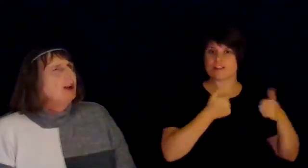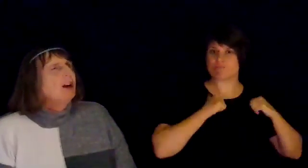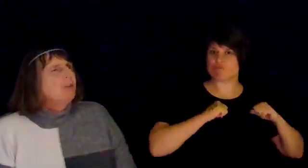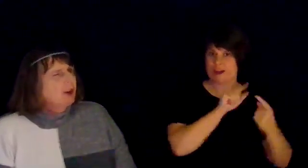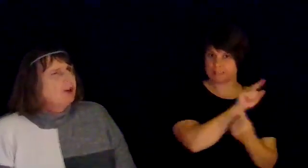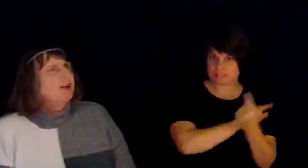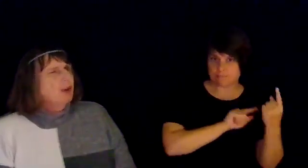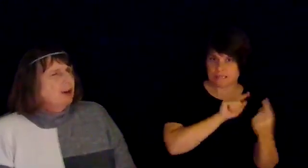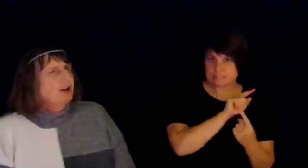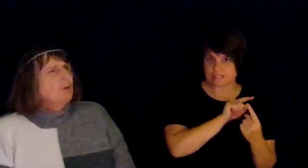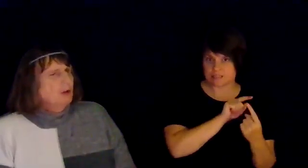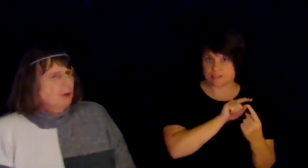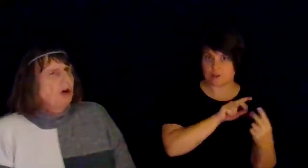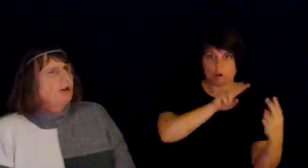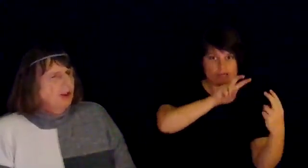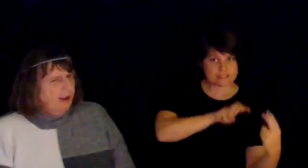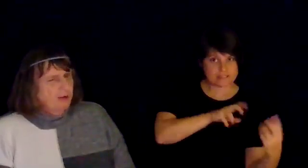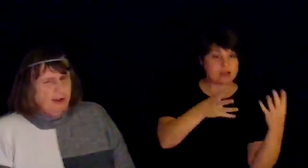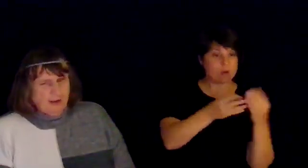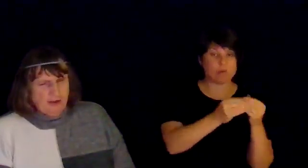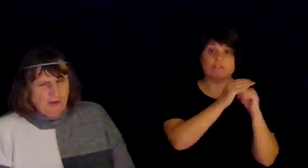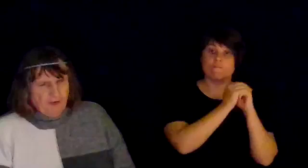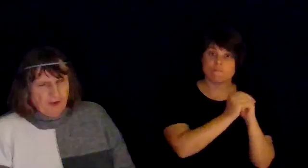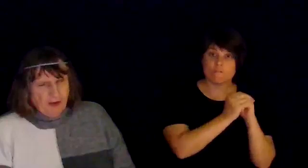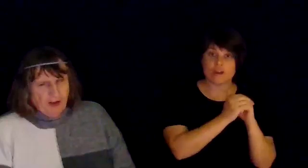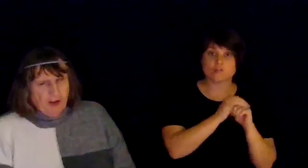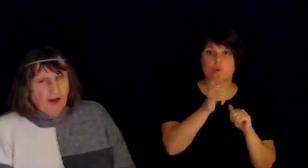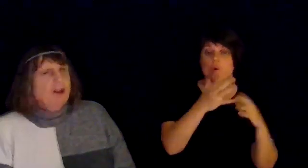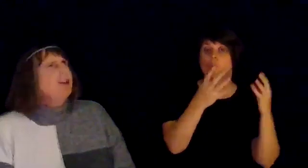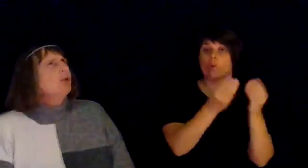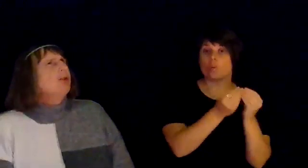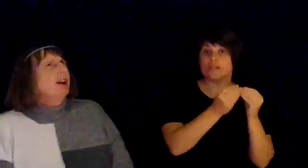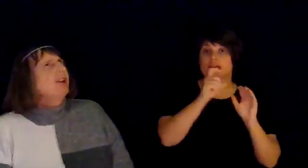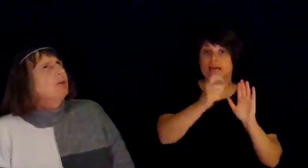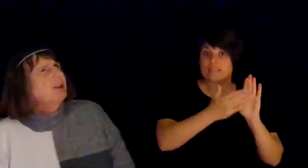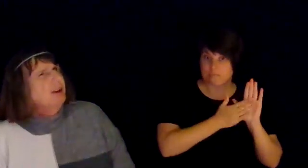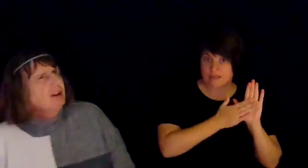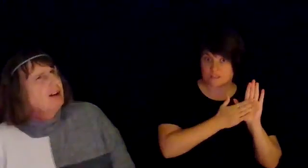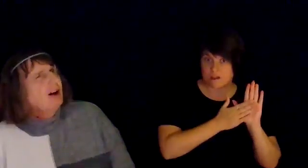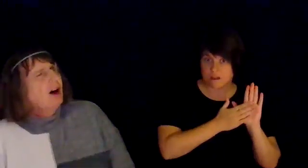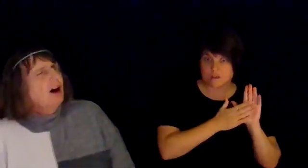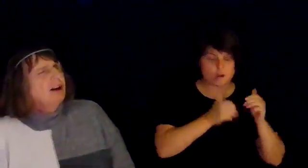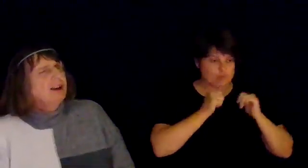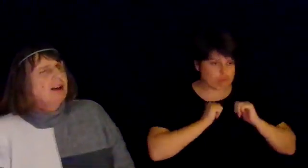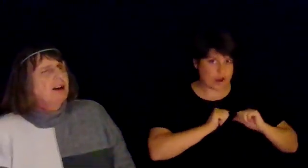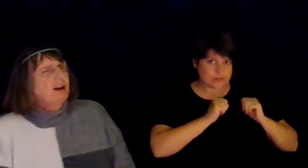is very, very worthwhile thinking about. On the actual day of the meeting,